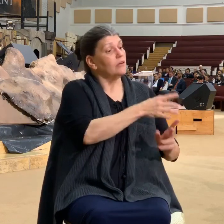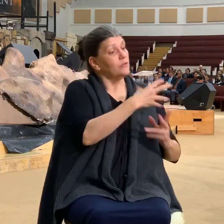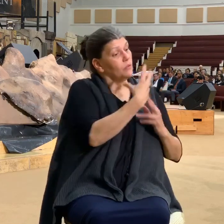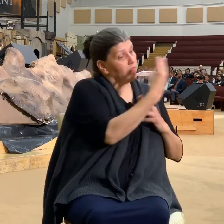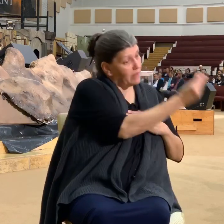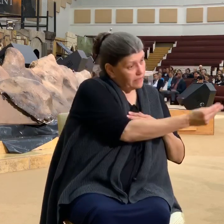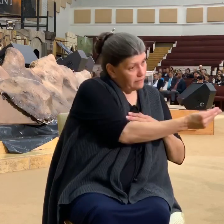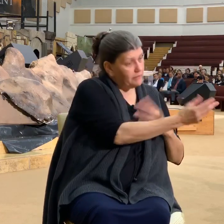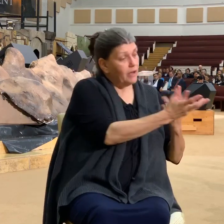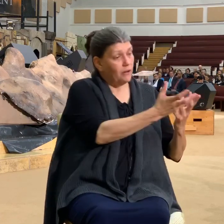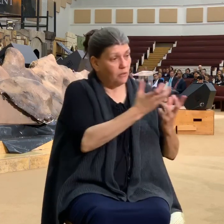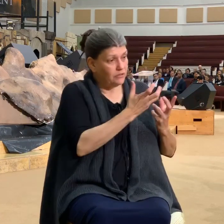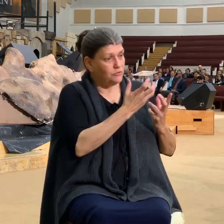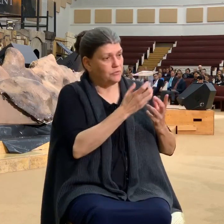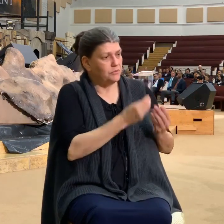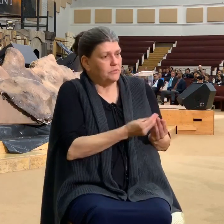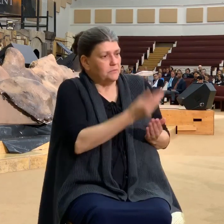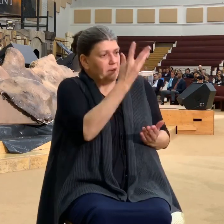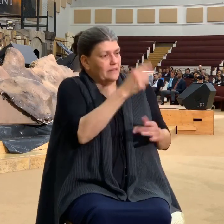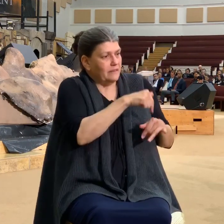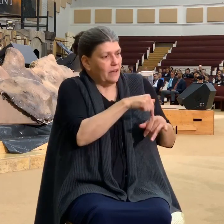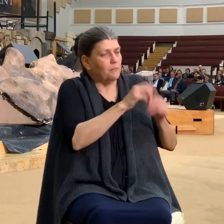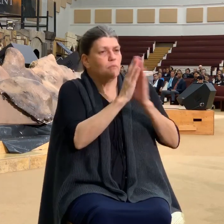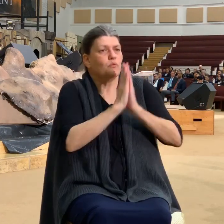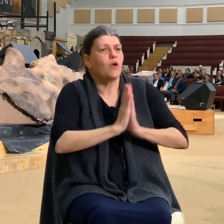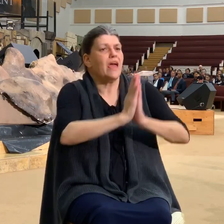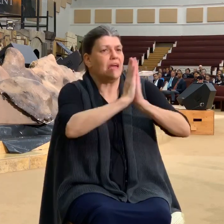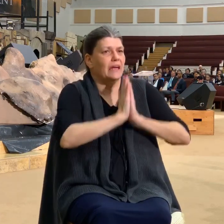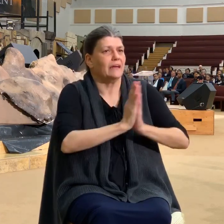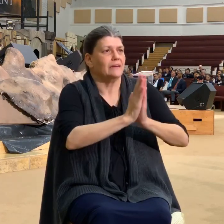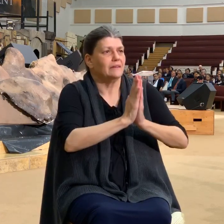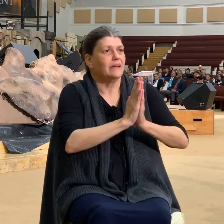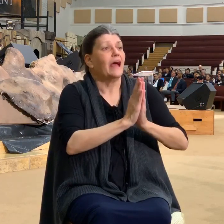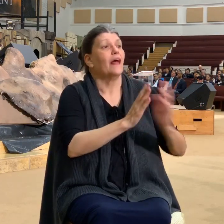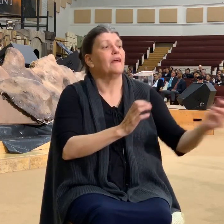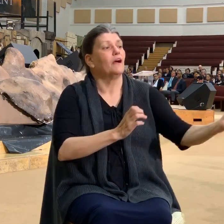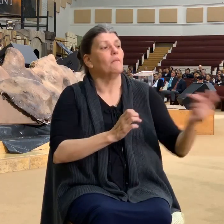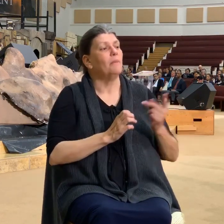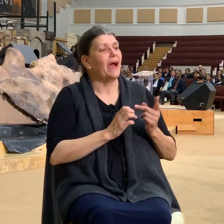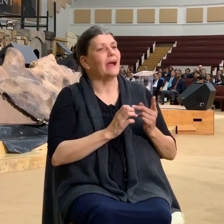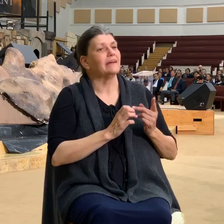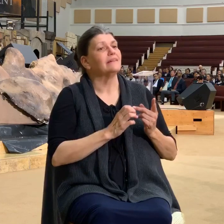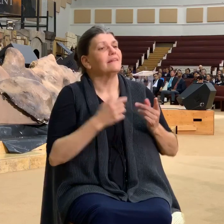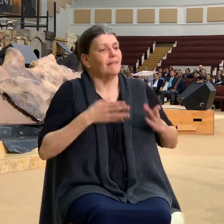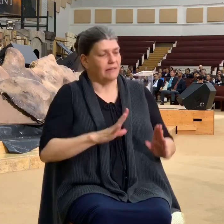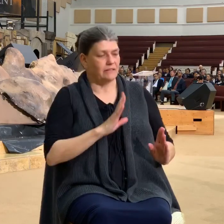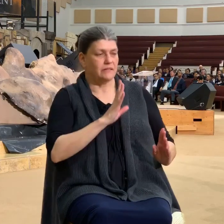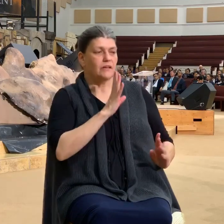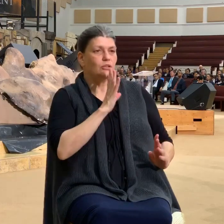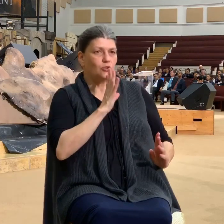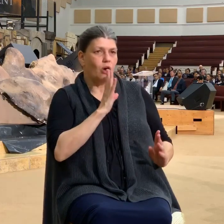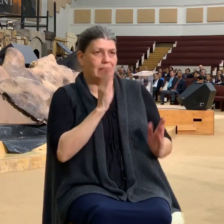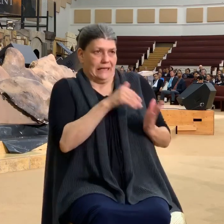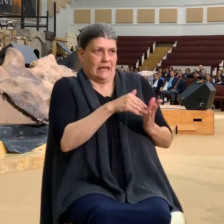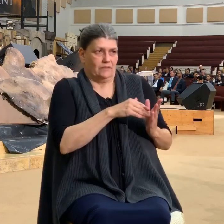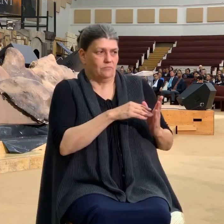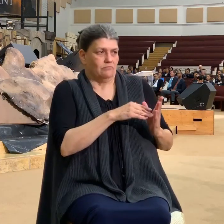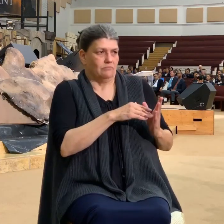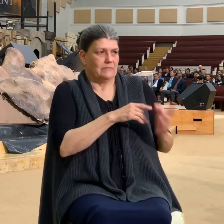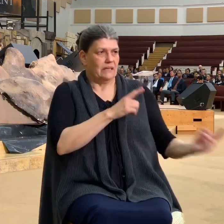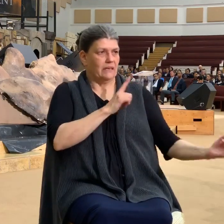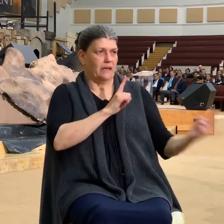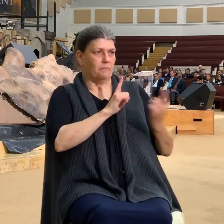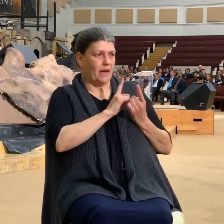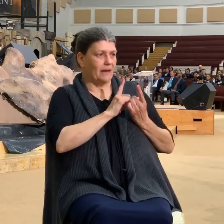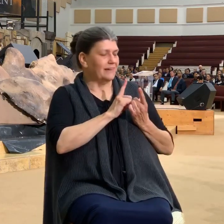prayer and come back and let's talk again." He came back and he really didn't